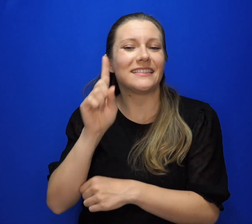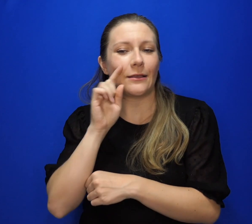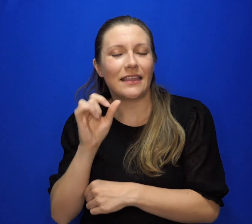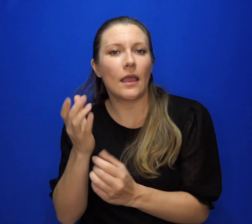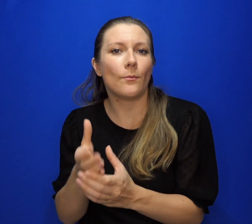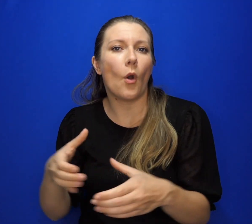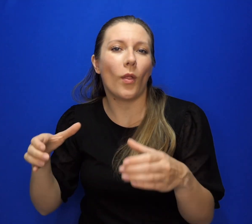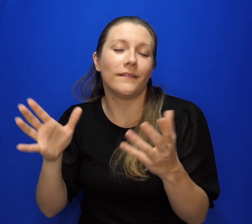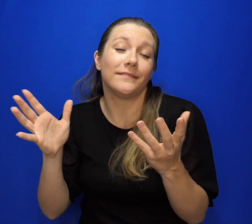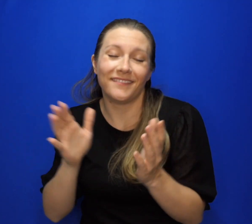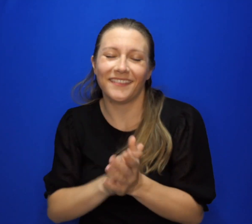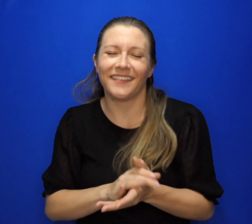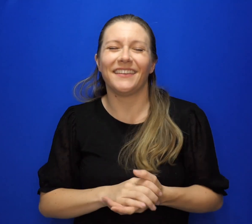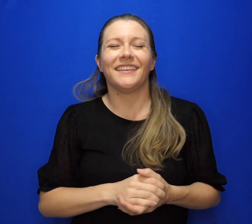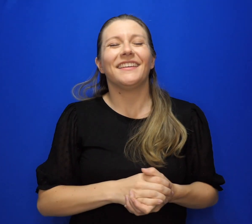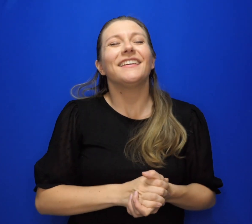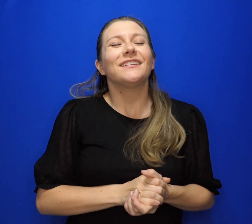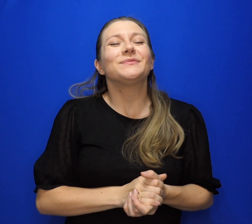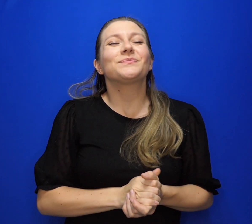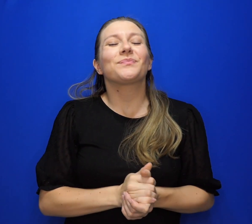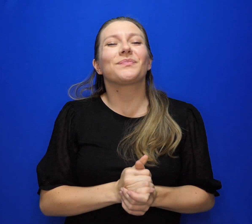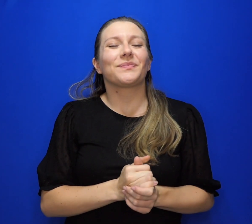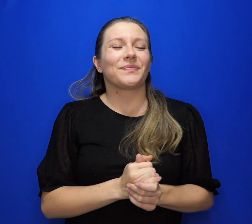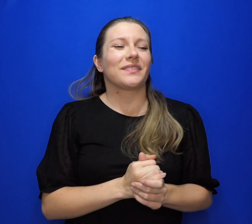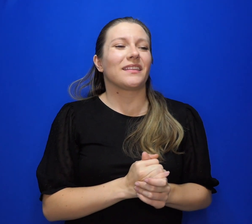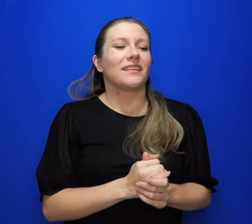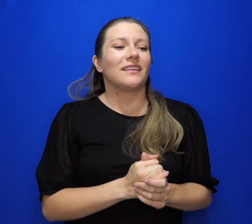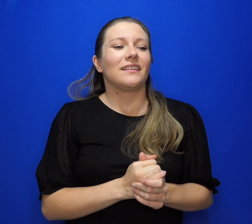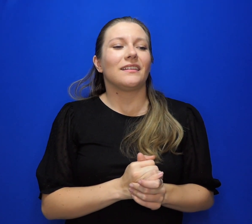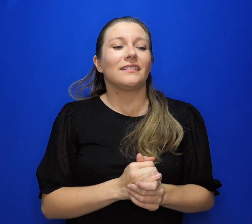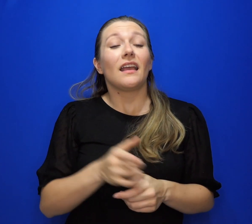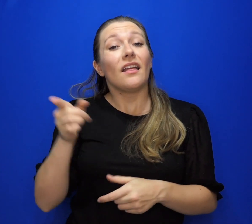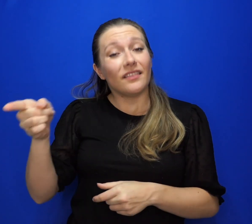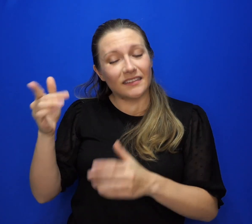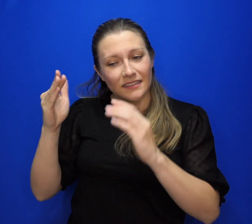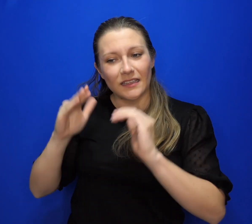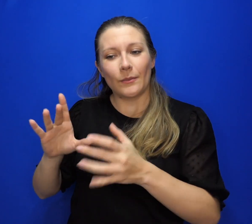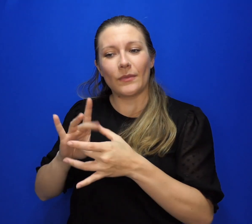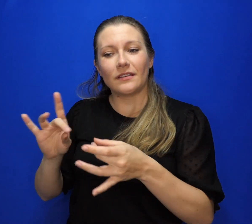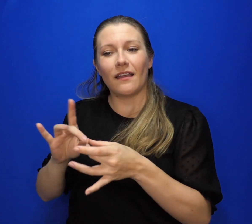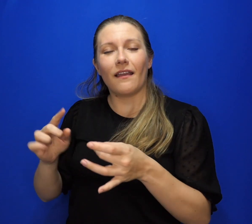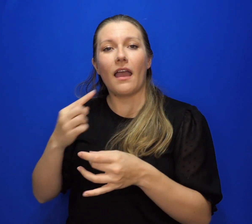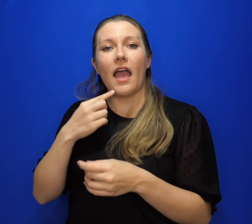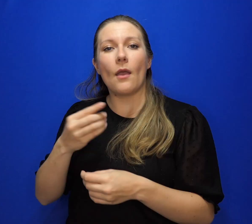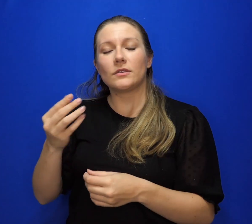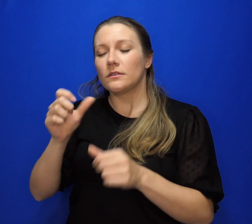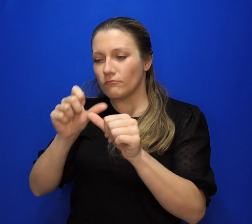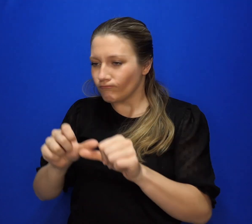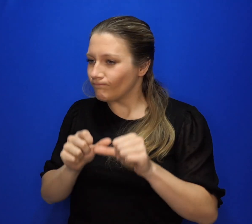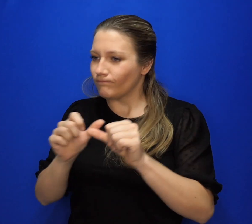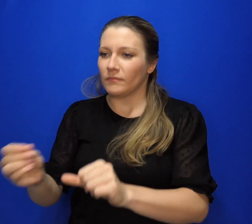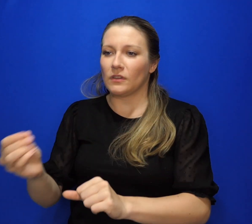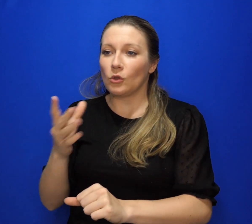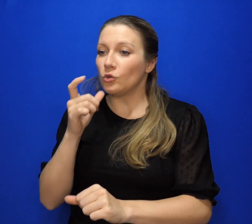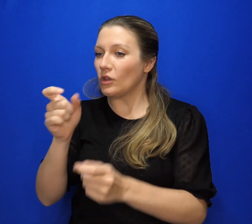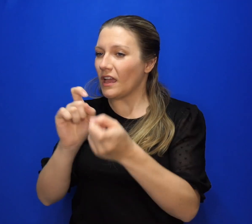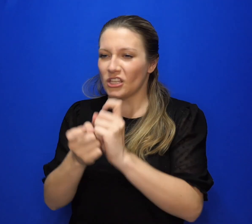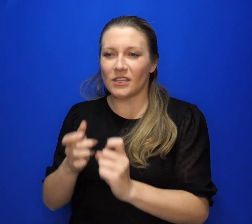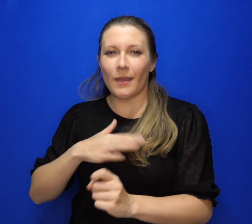This person says, I was constantly told not to adjust my own insulin or my insulin to carb ratios or my basal. And if